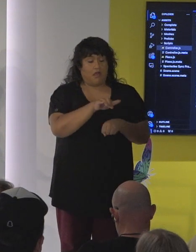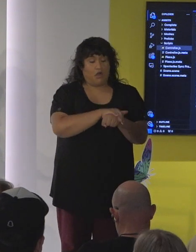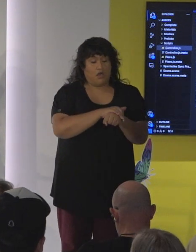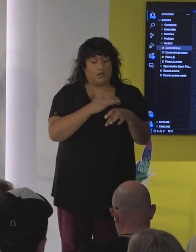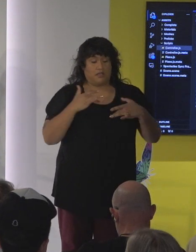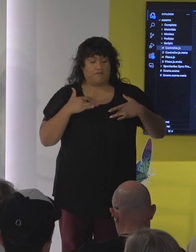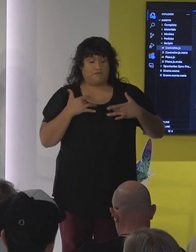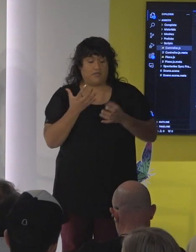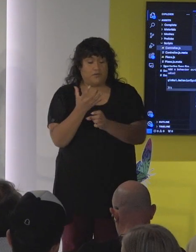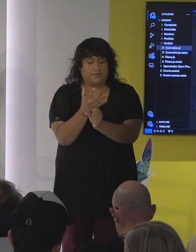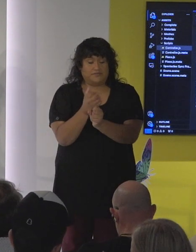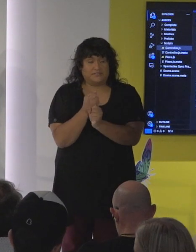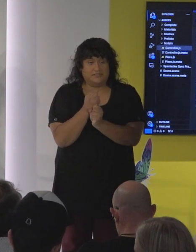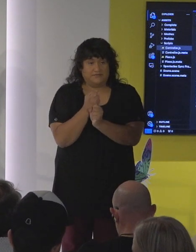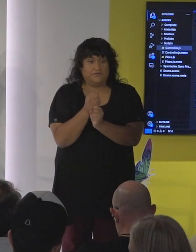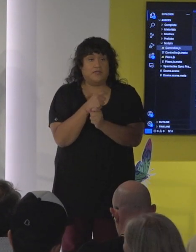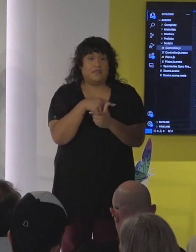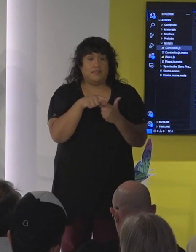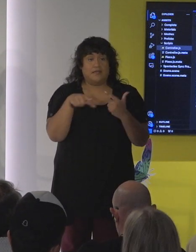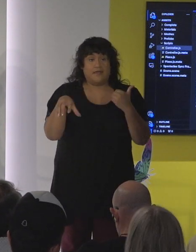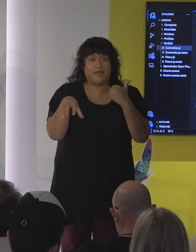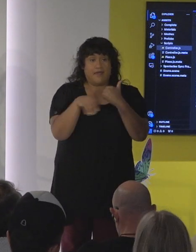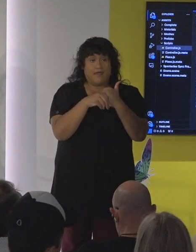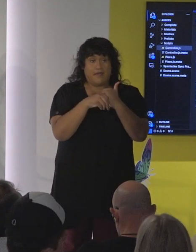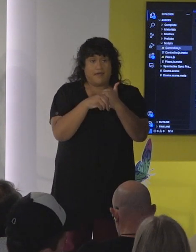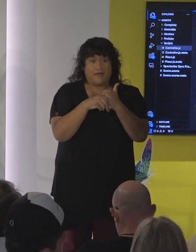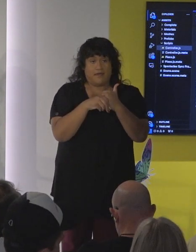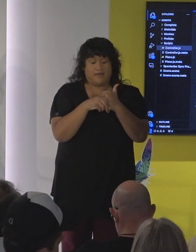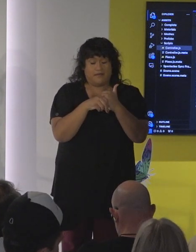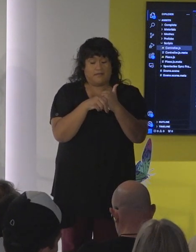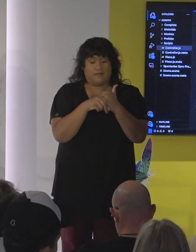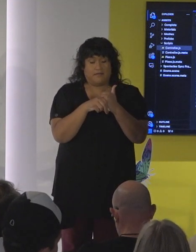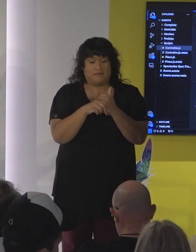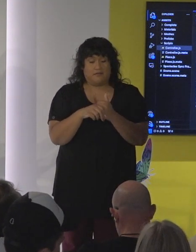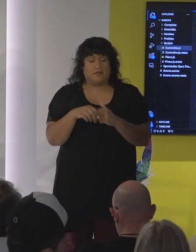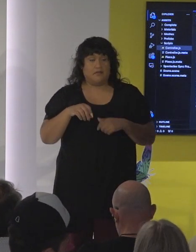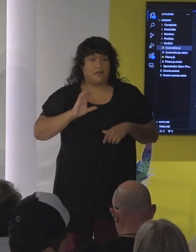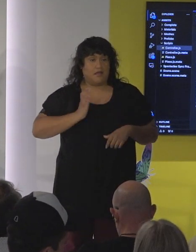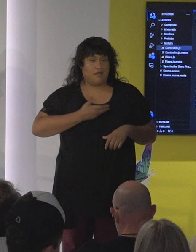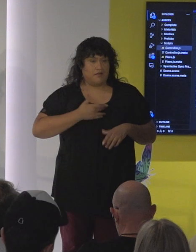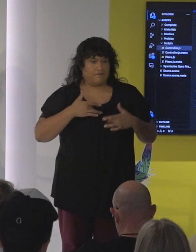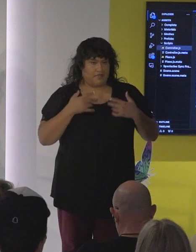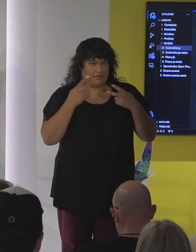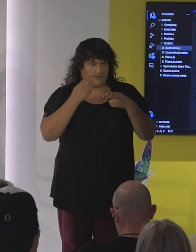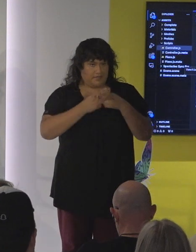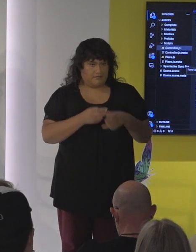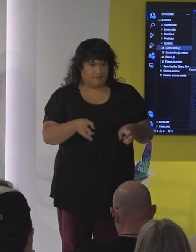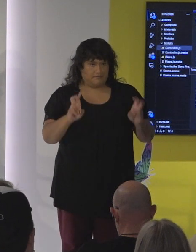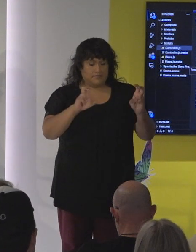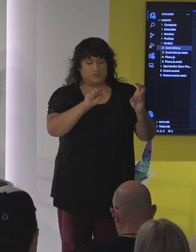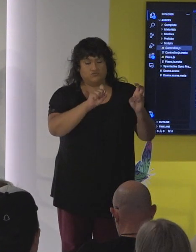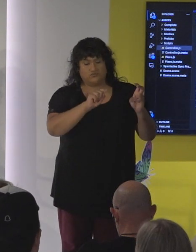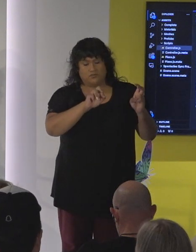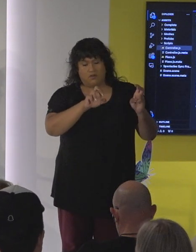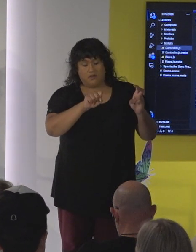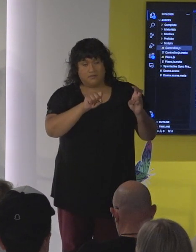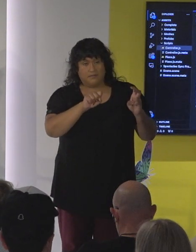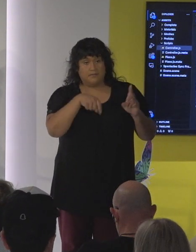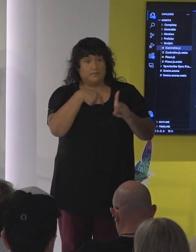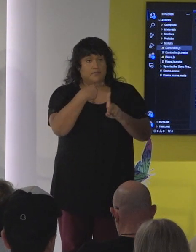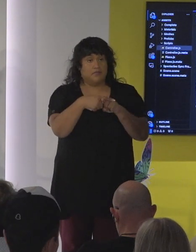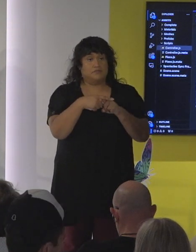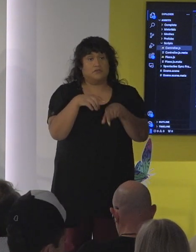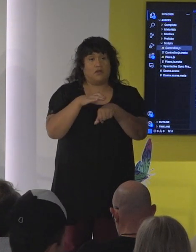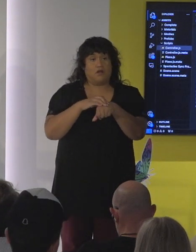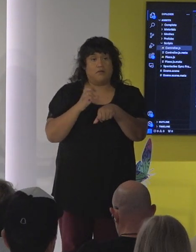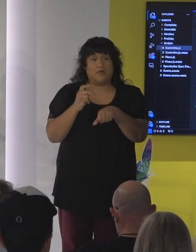received. And we're going to add the name of our event, that's going to be start, and the callback function that